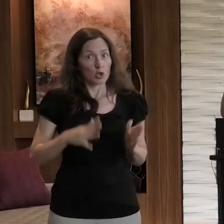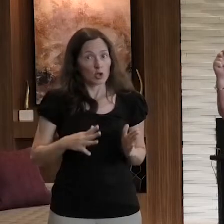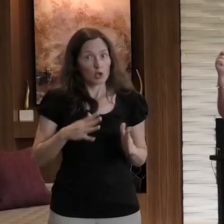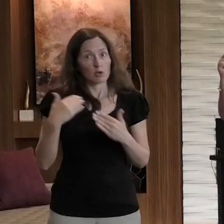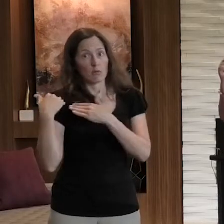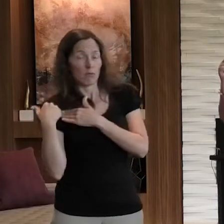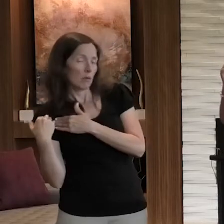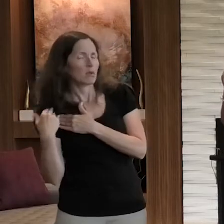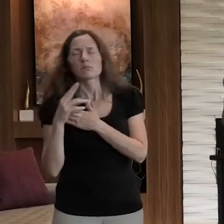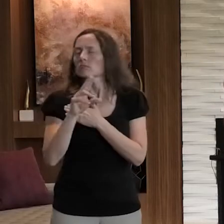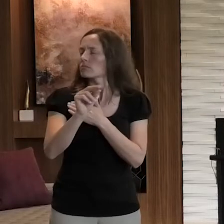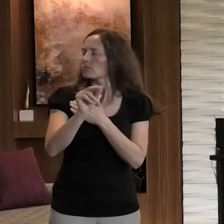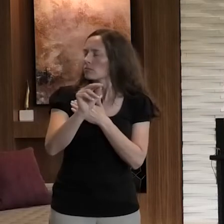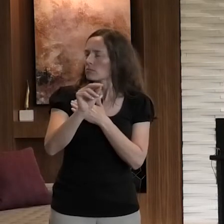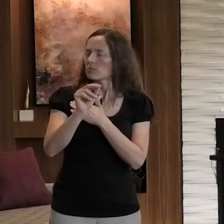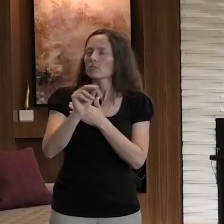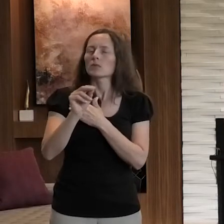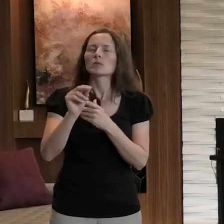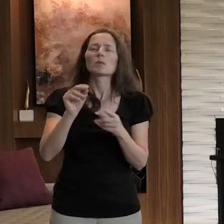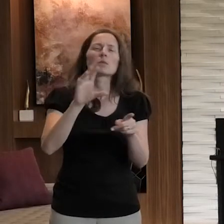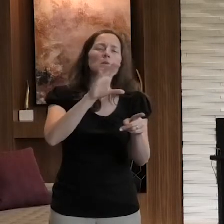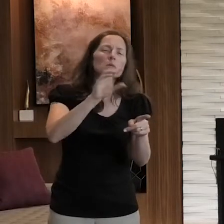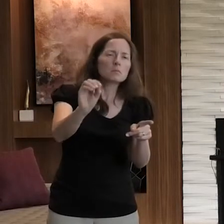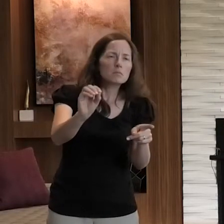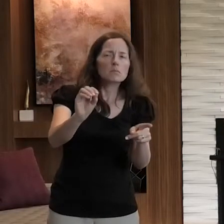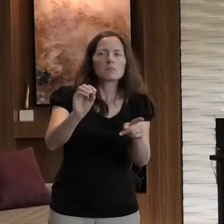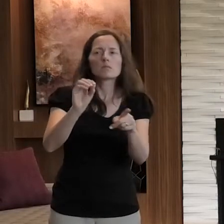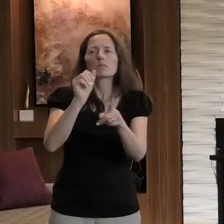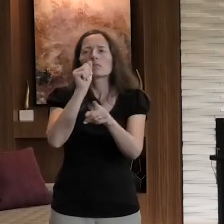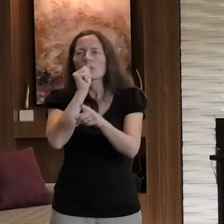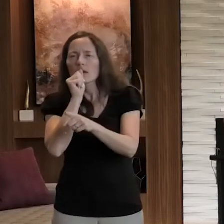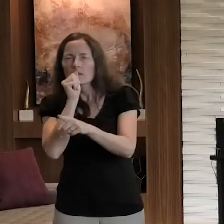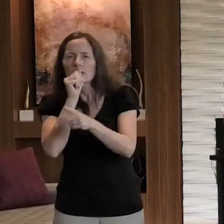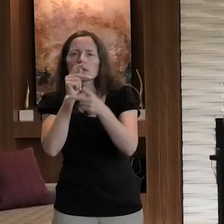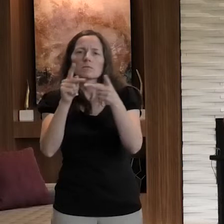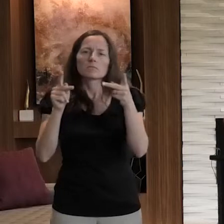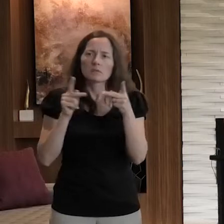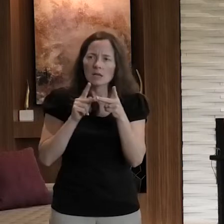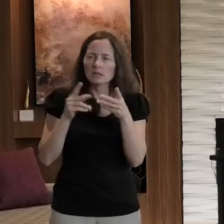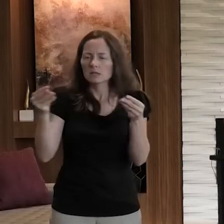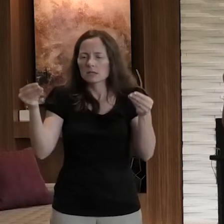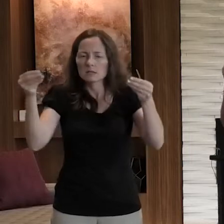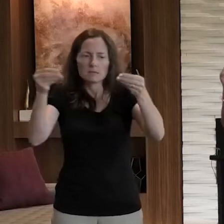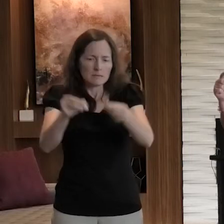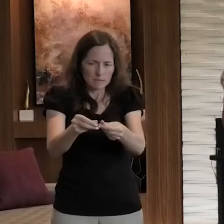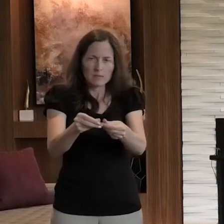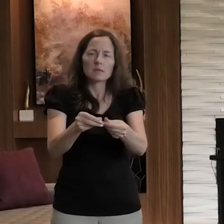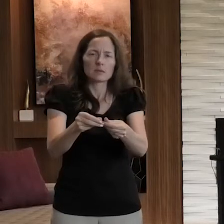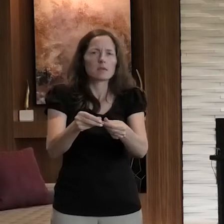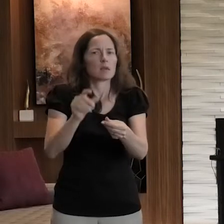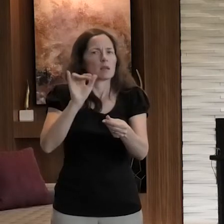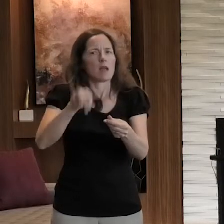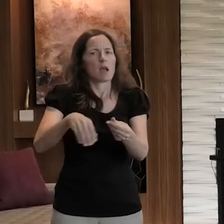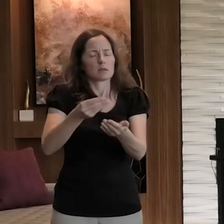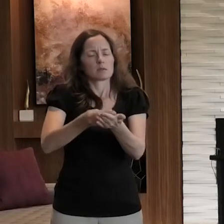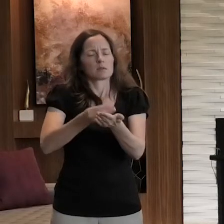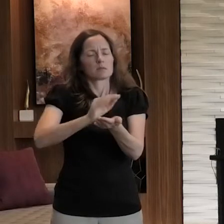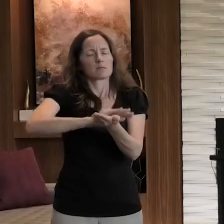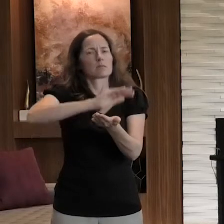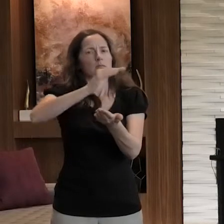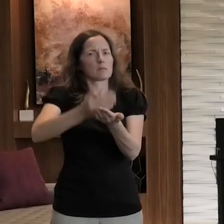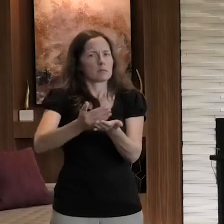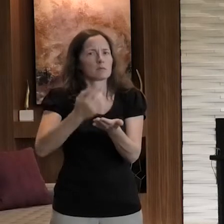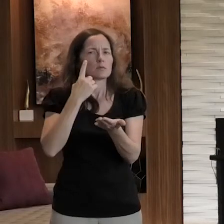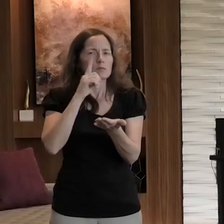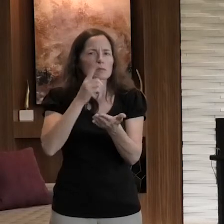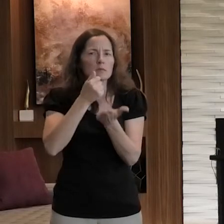employer, private entity, CDHC receiving funds from private entities, funding a rental subsidy